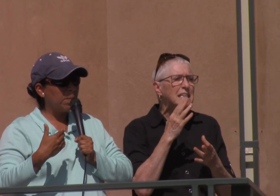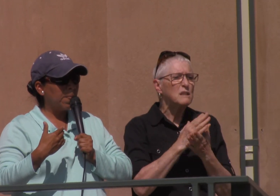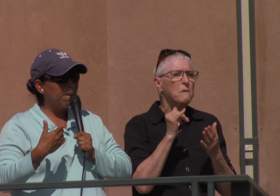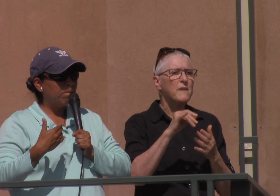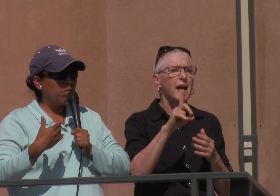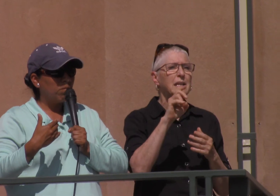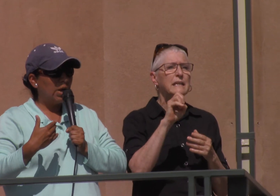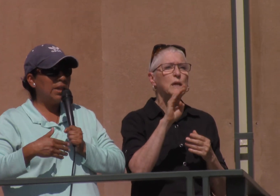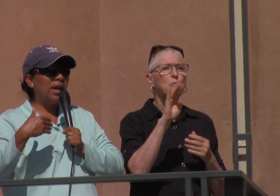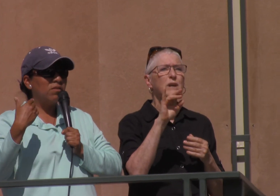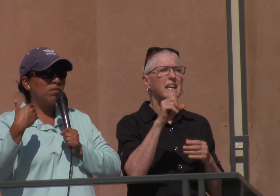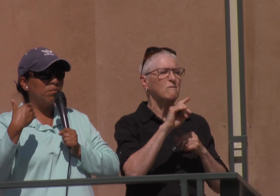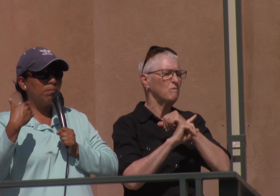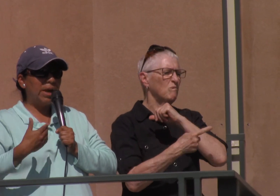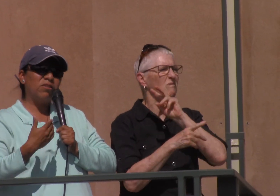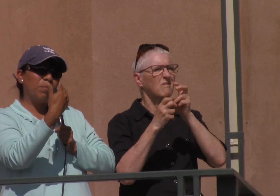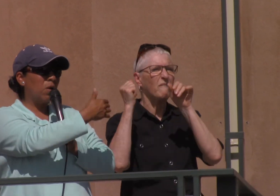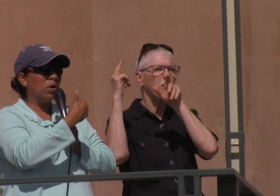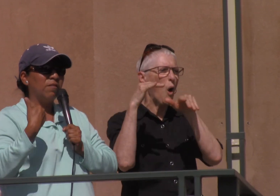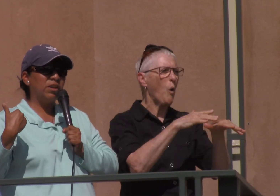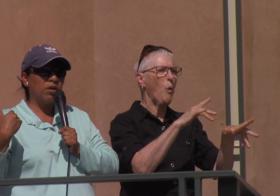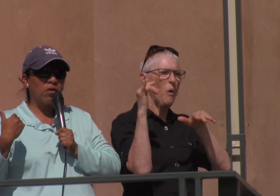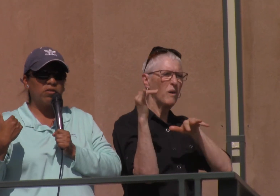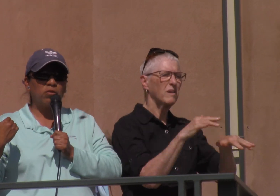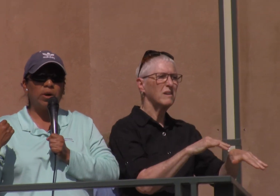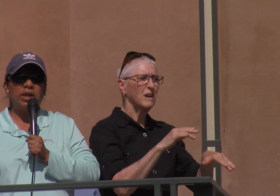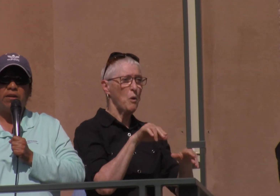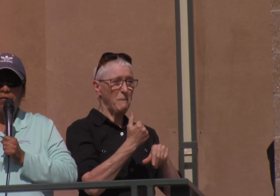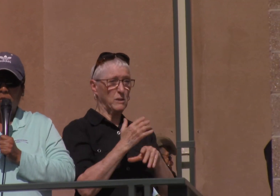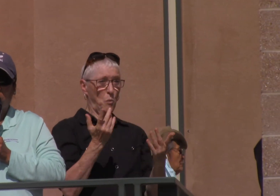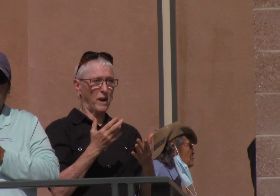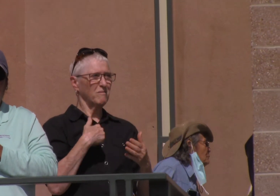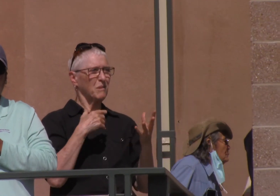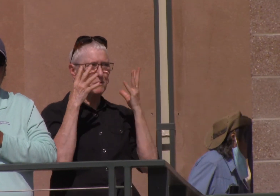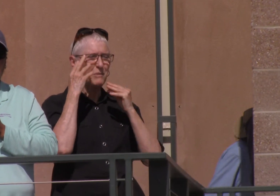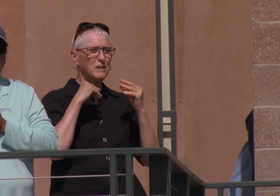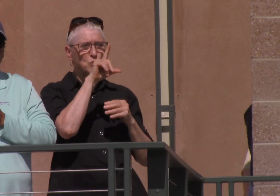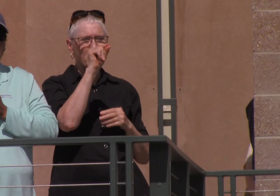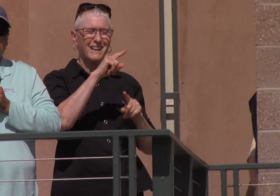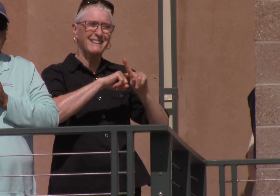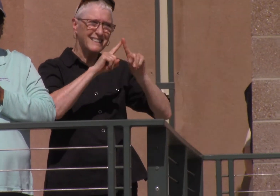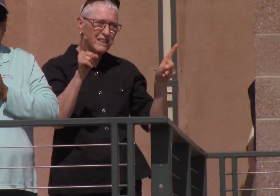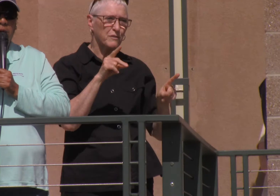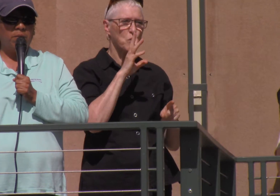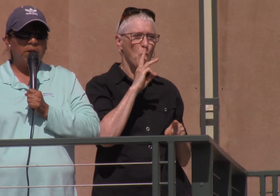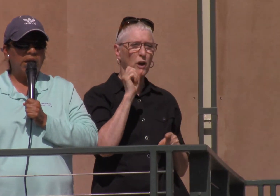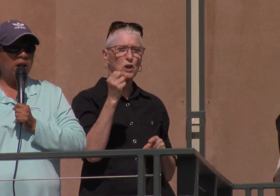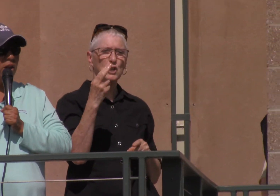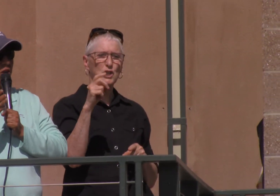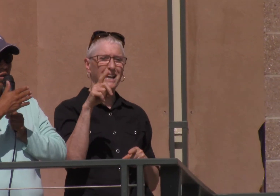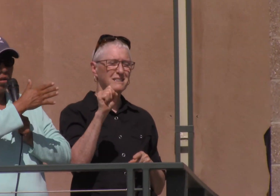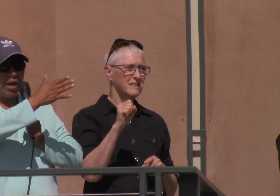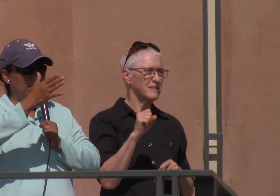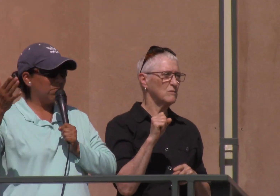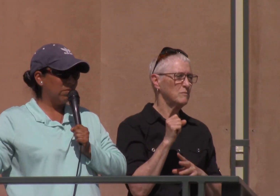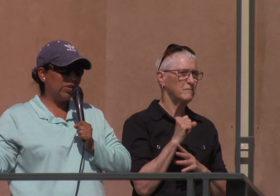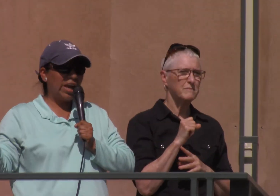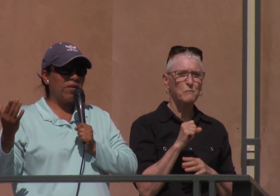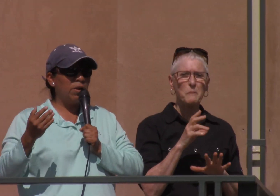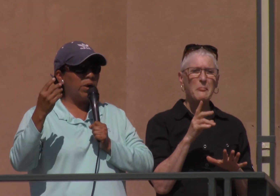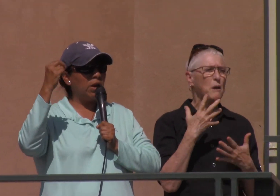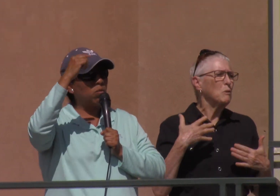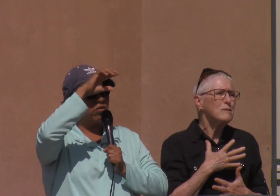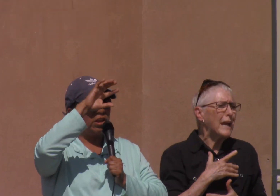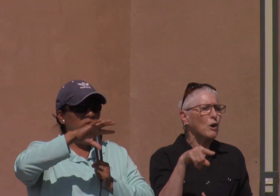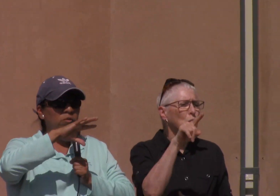flows. And that's based upon what I've seen across 20 different watersheds. And not to